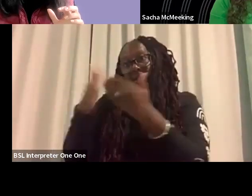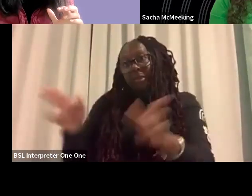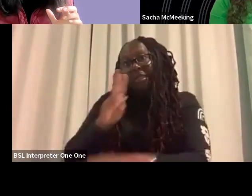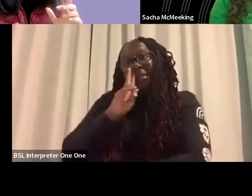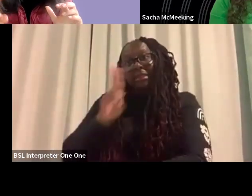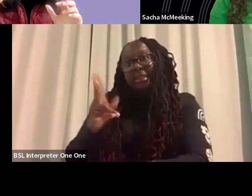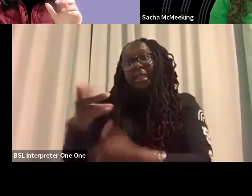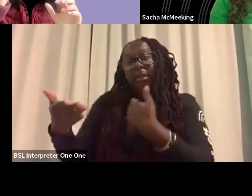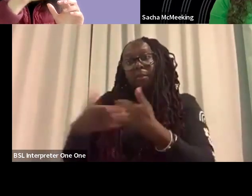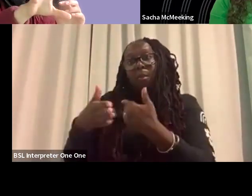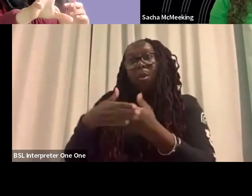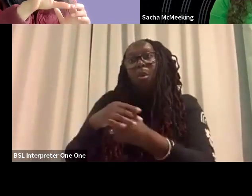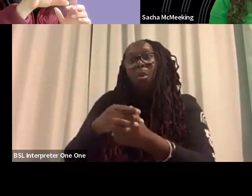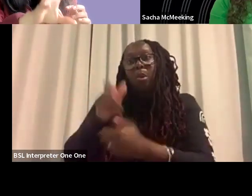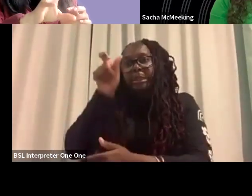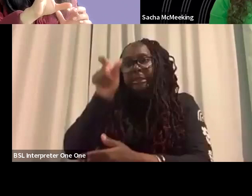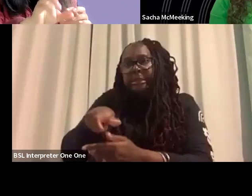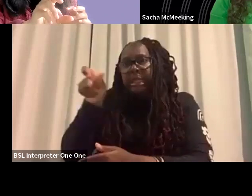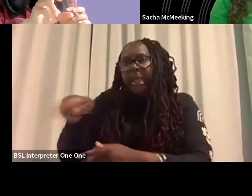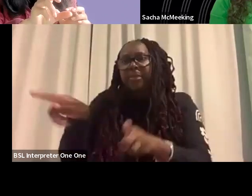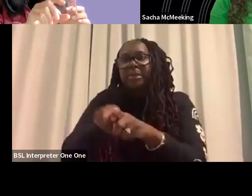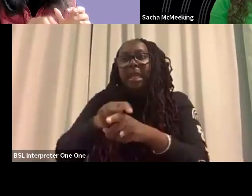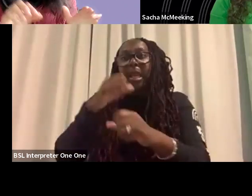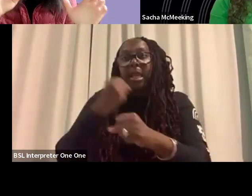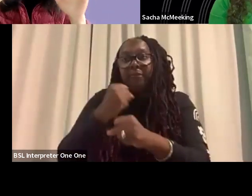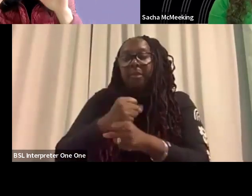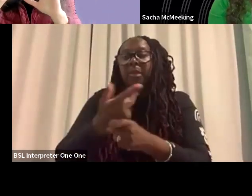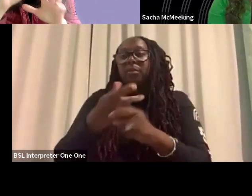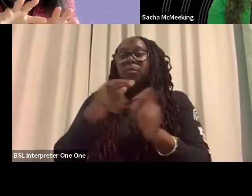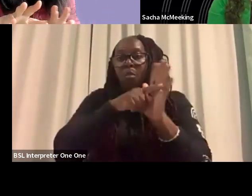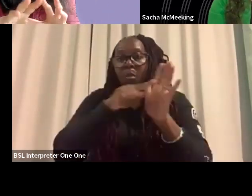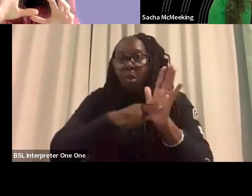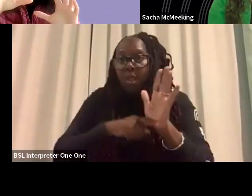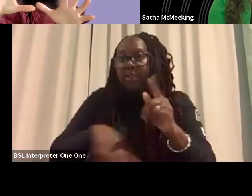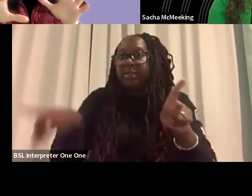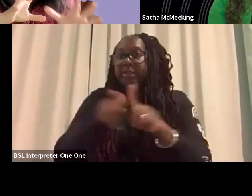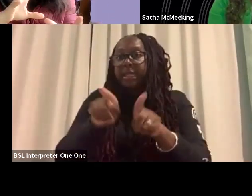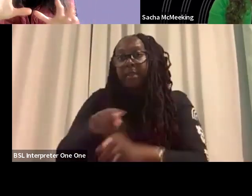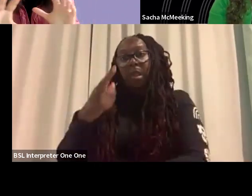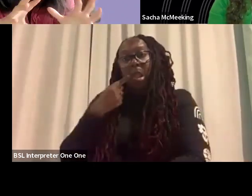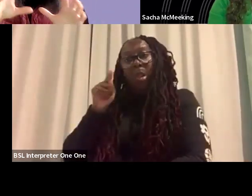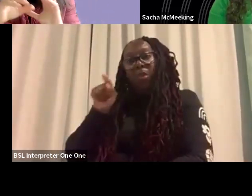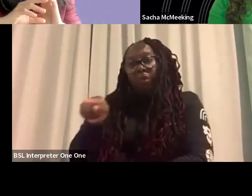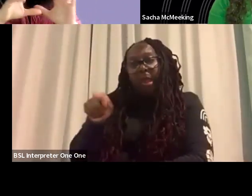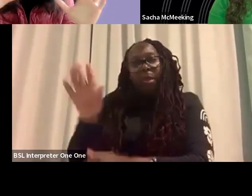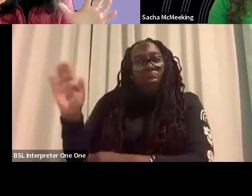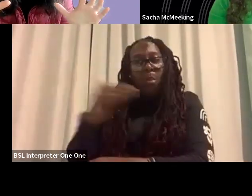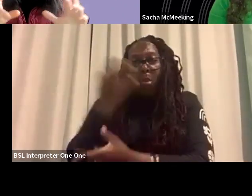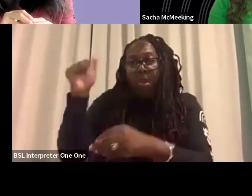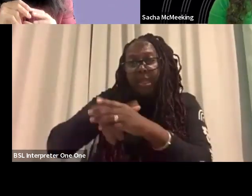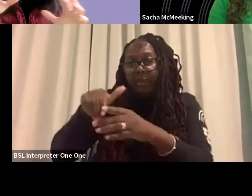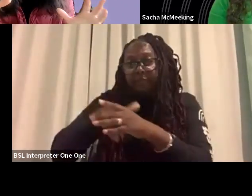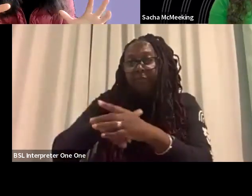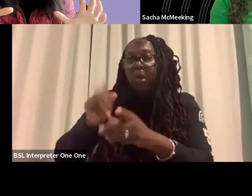few tables there. There's a table called government and policy. You can go there as participants. Everyone you will be able to